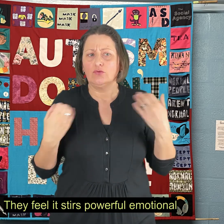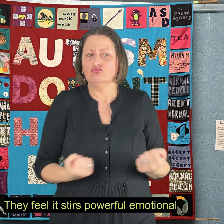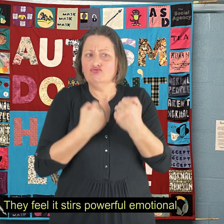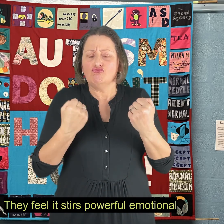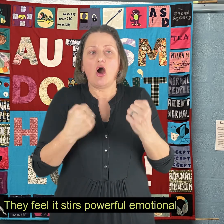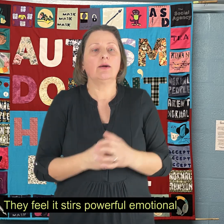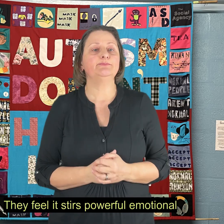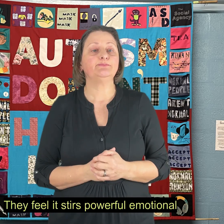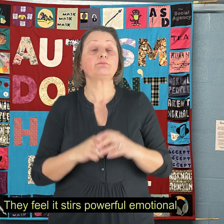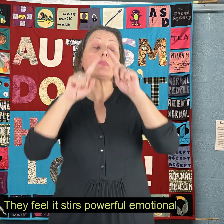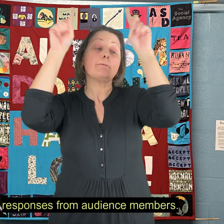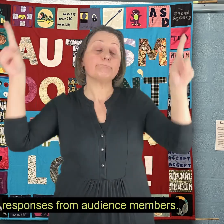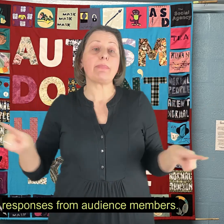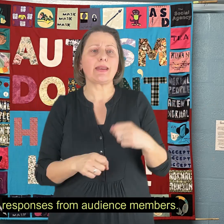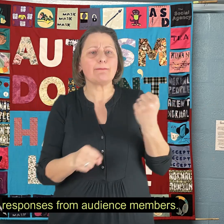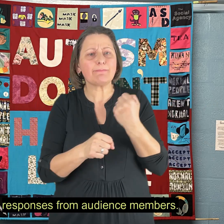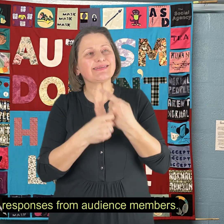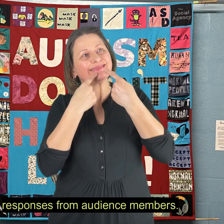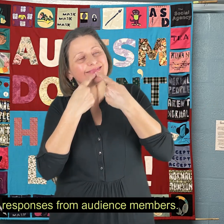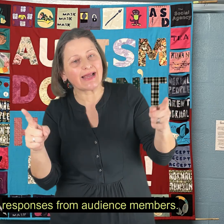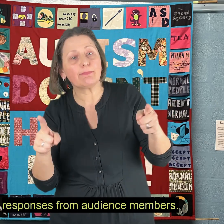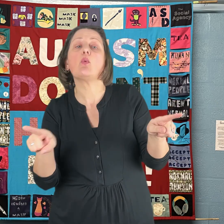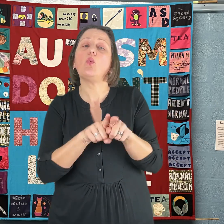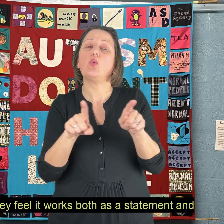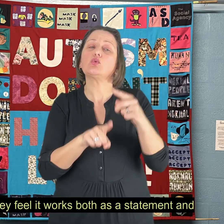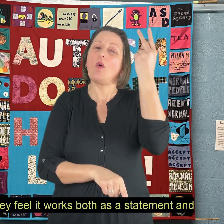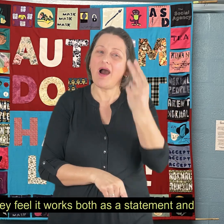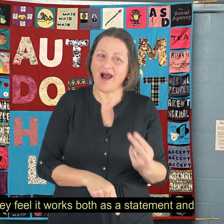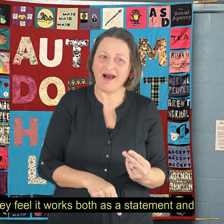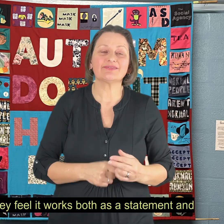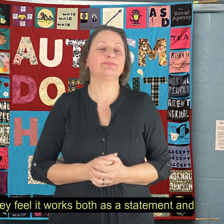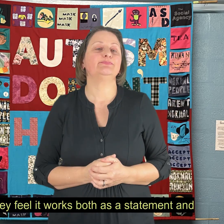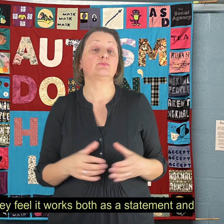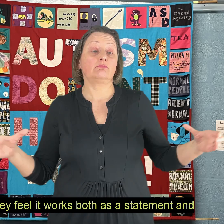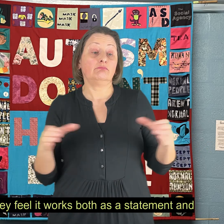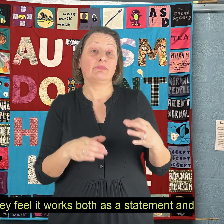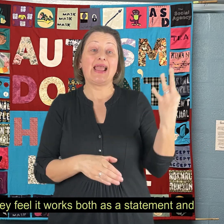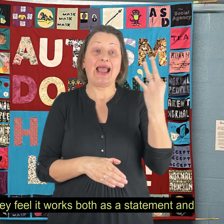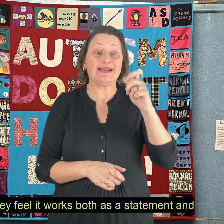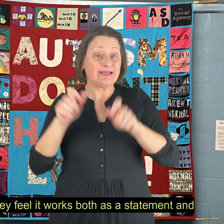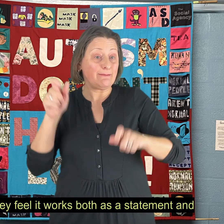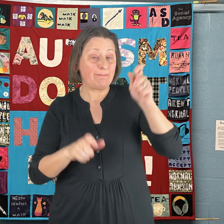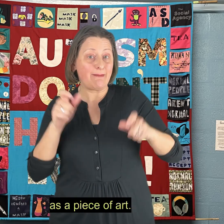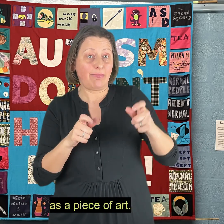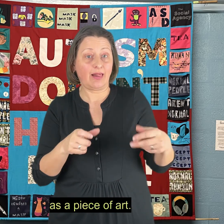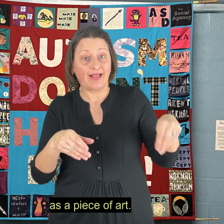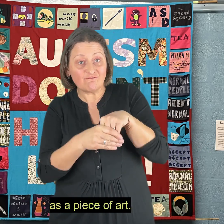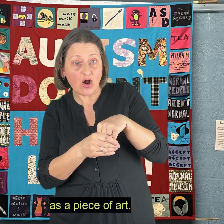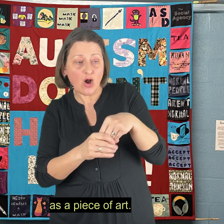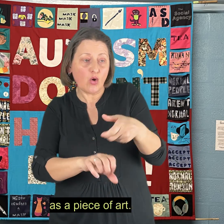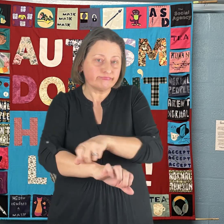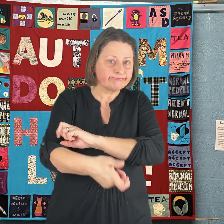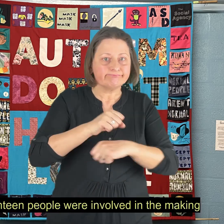it stirs powerful emotional responses from audience members. They feel it works both as a statement and as a piece